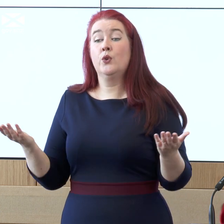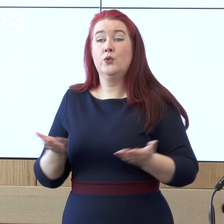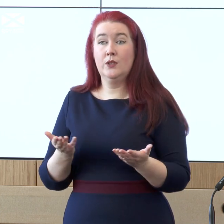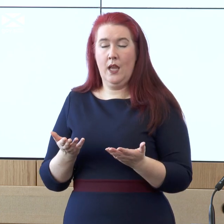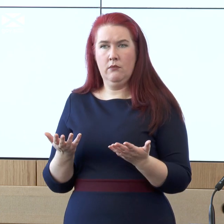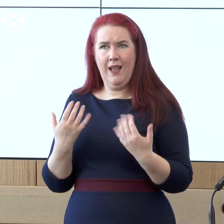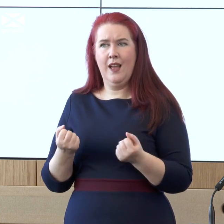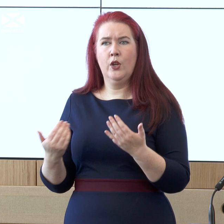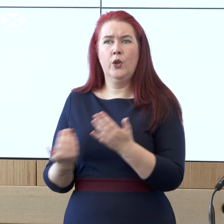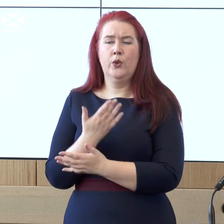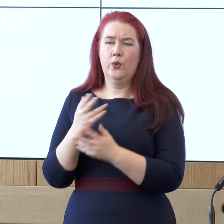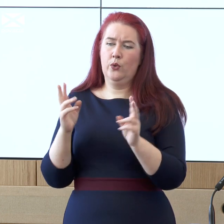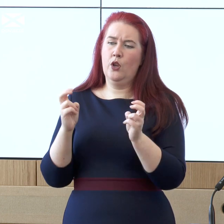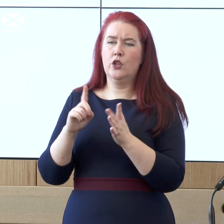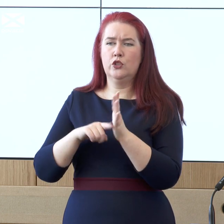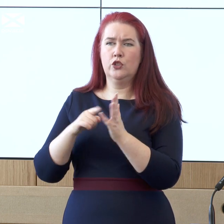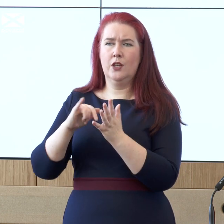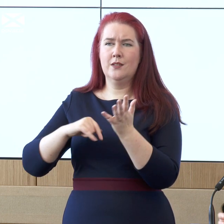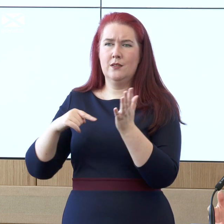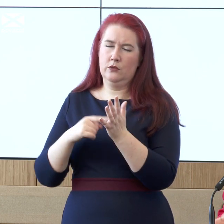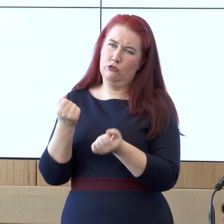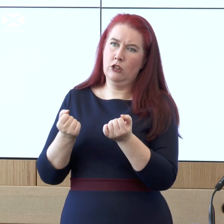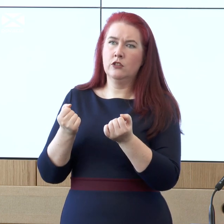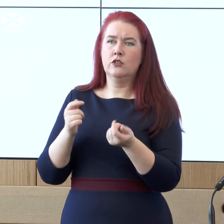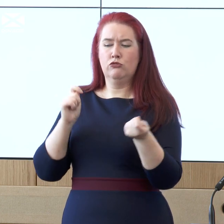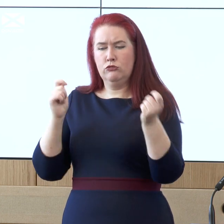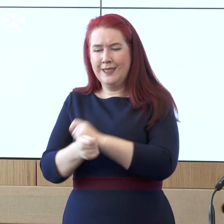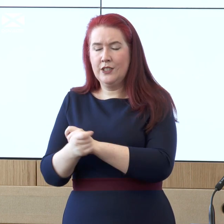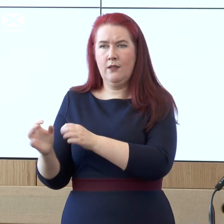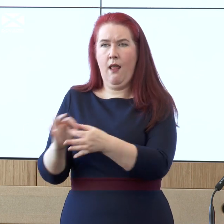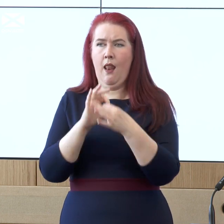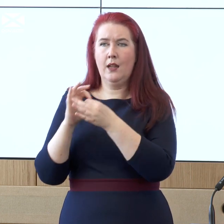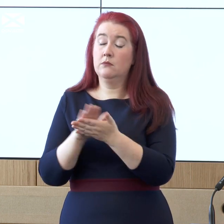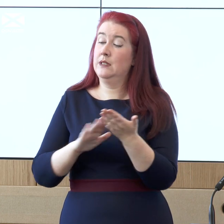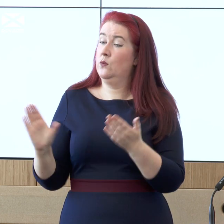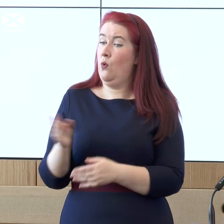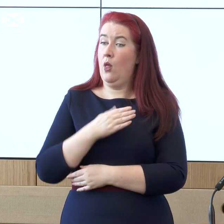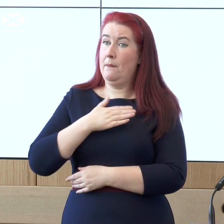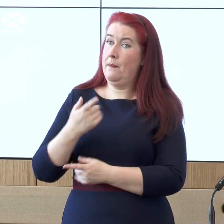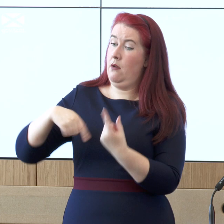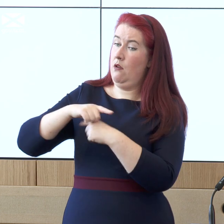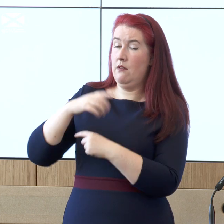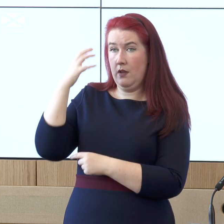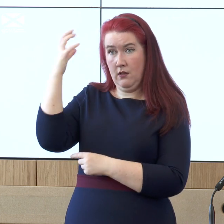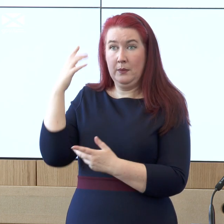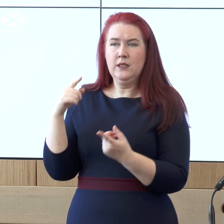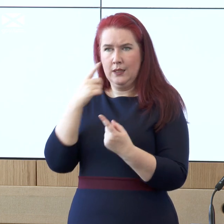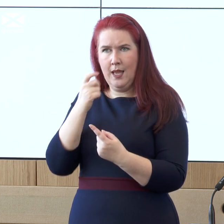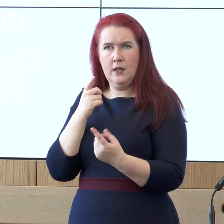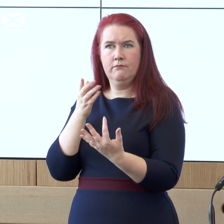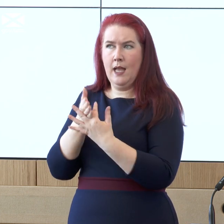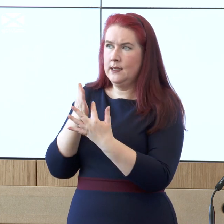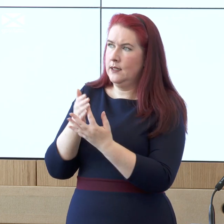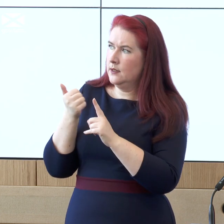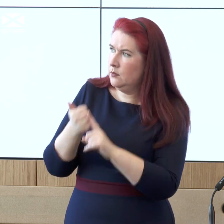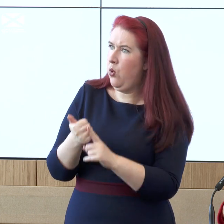Transition Alliance is being established within the coalition to ensure that all member governments can access the resources, support and information